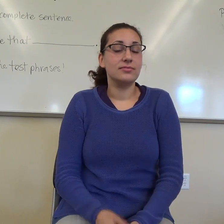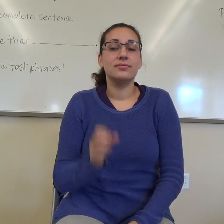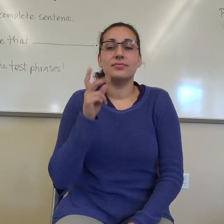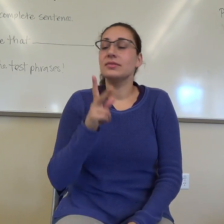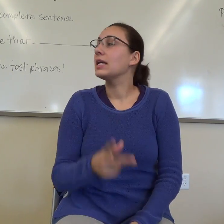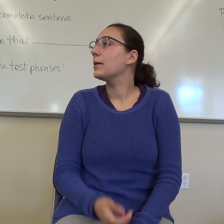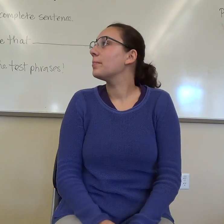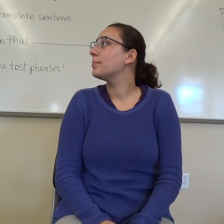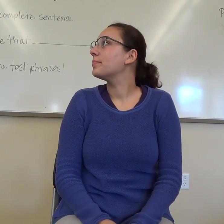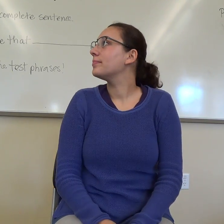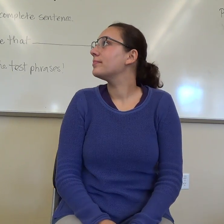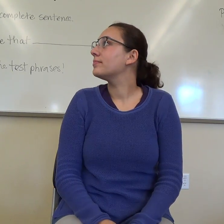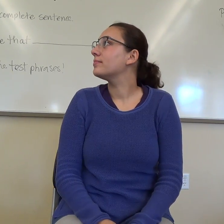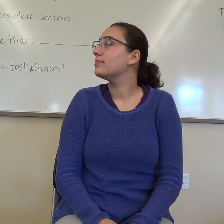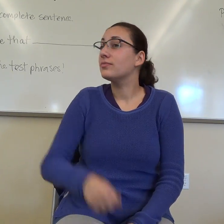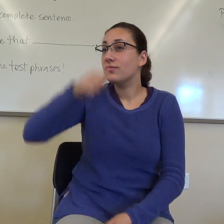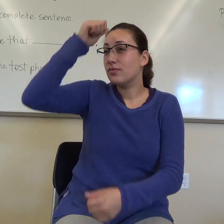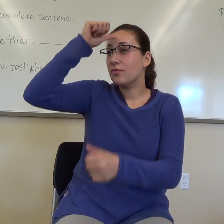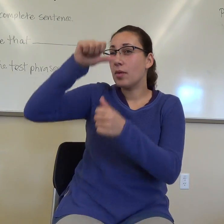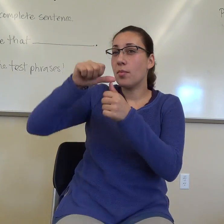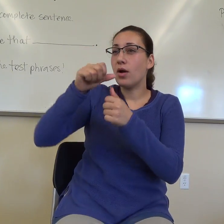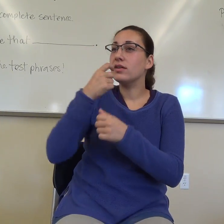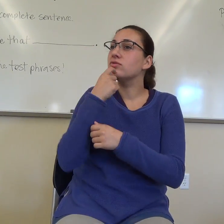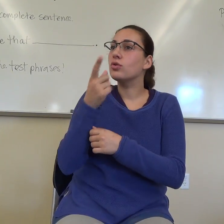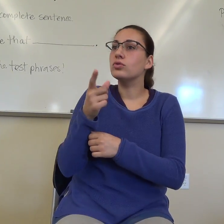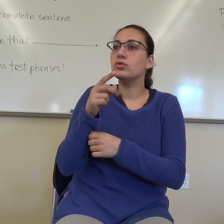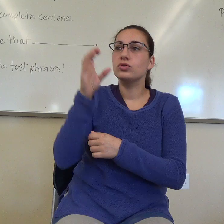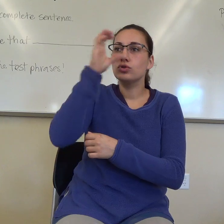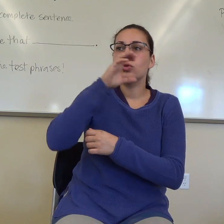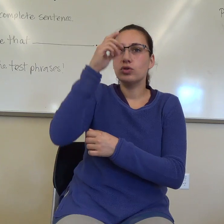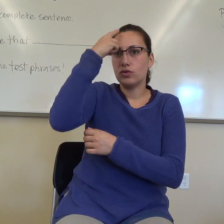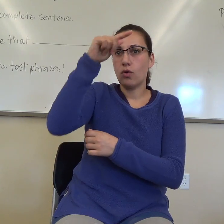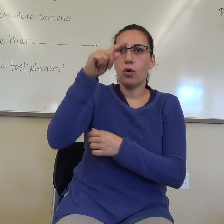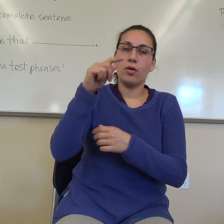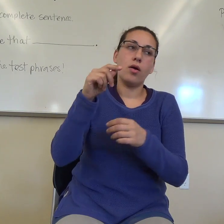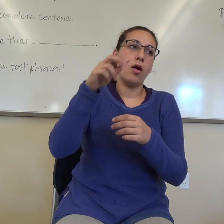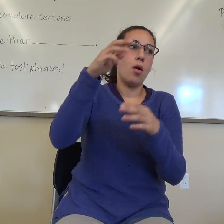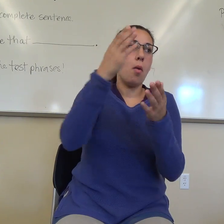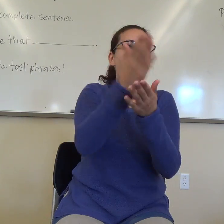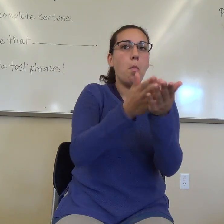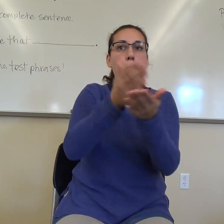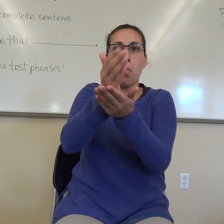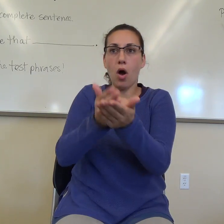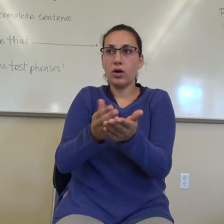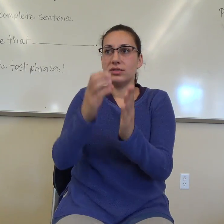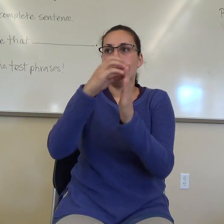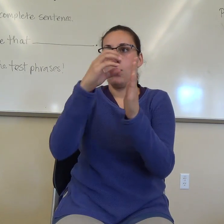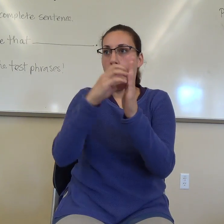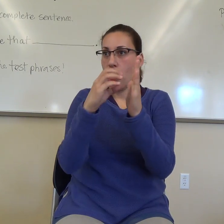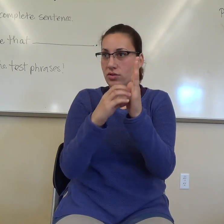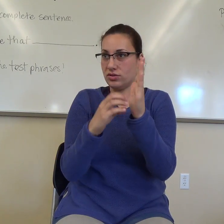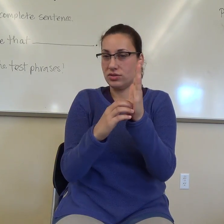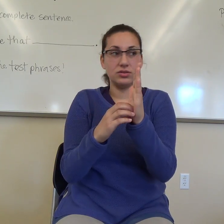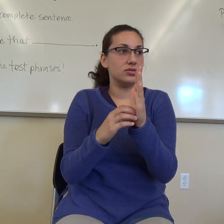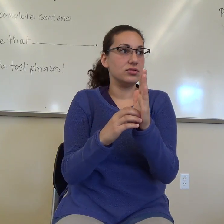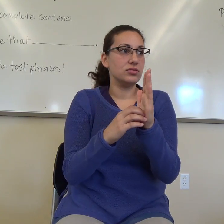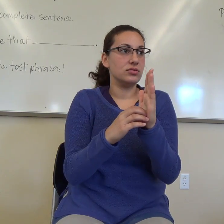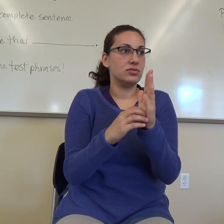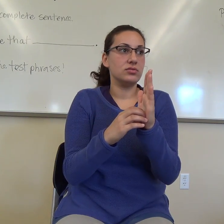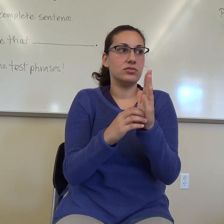another good thing. Remember we said to look for parts? Okay. Here was one part, here was another part, and this